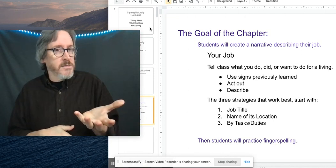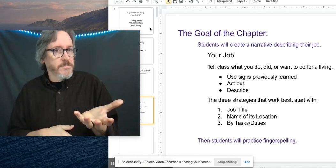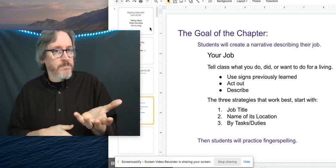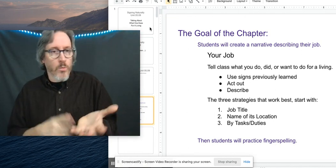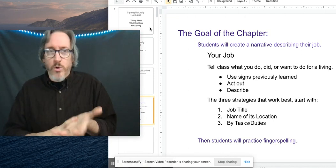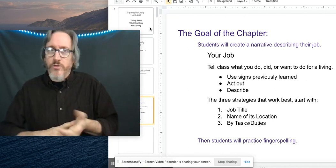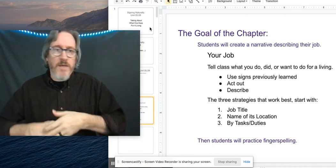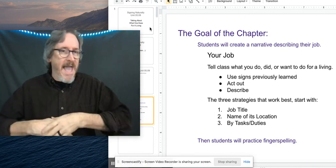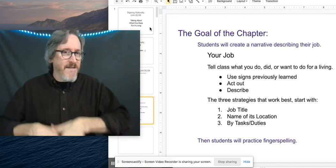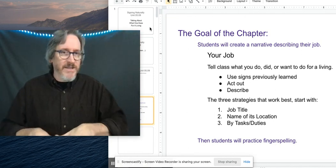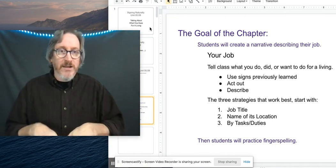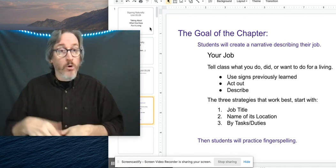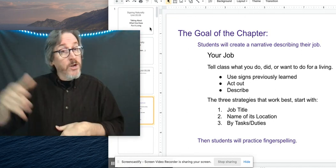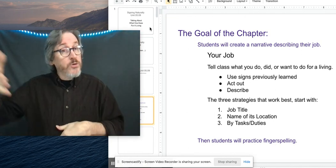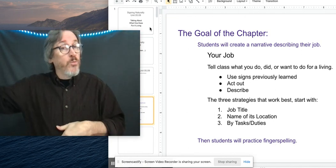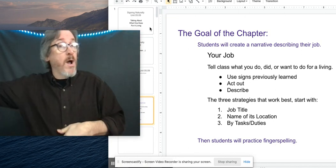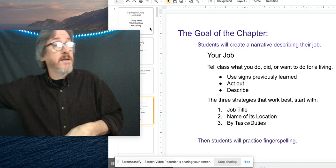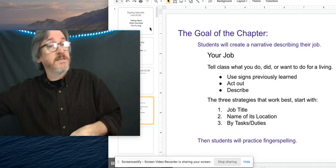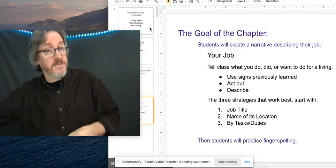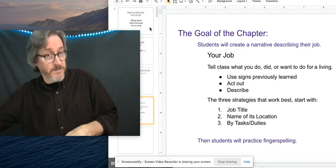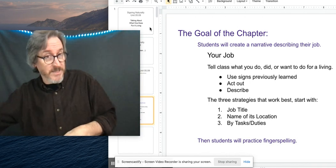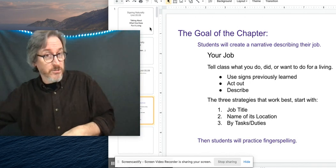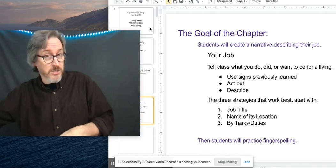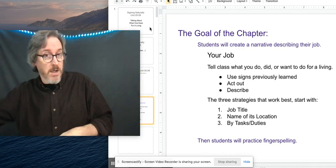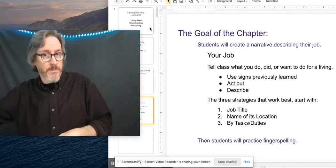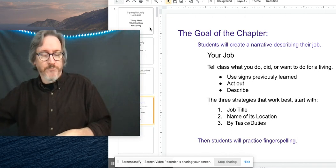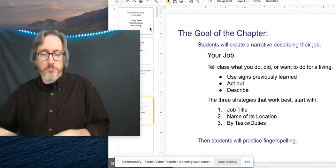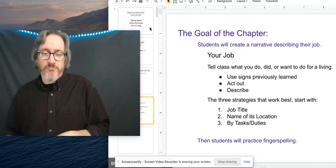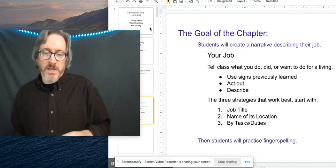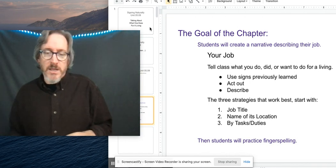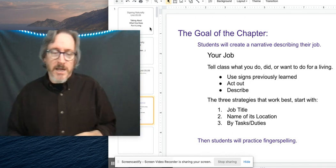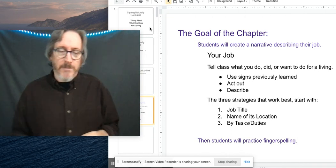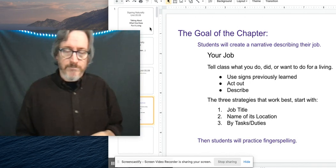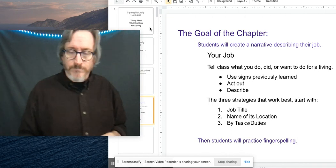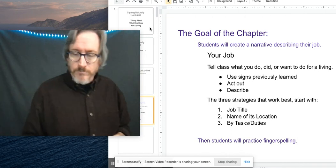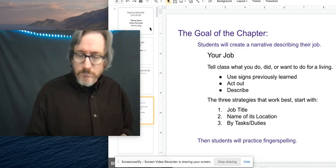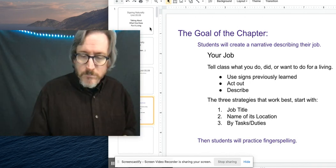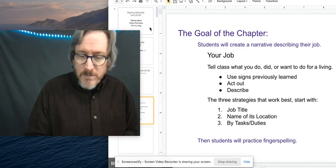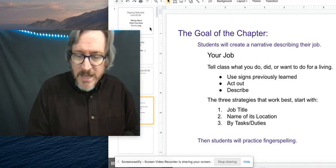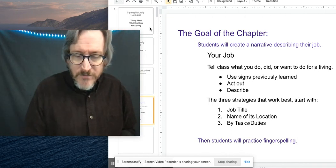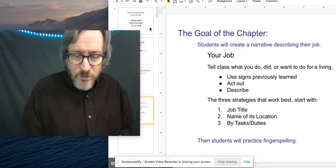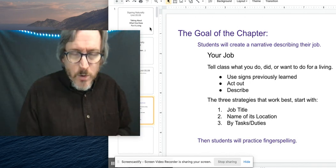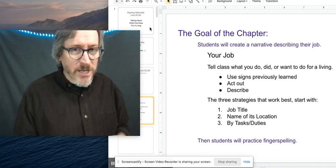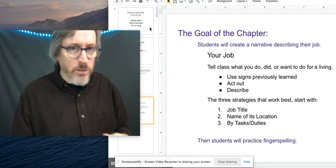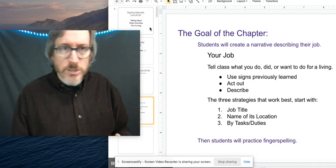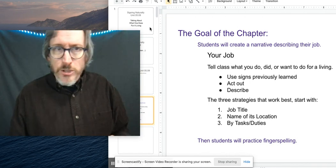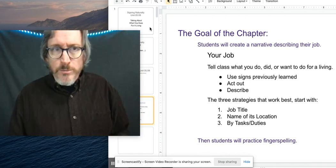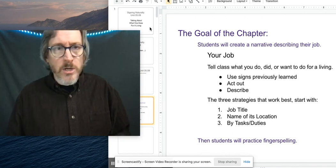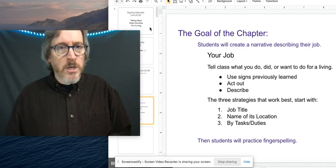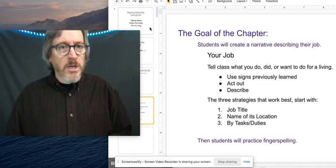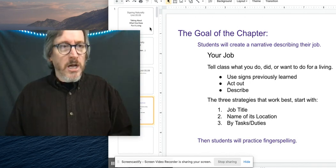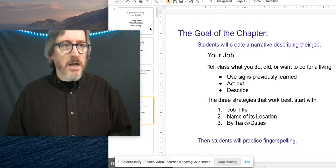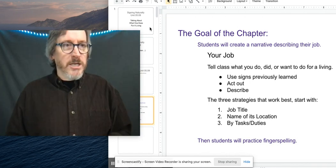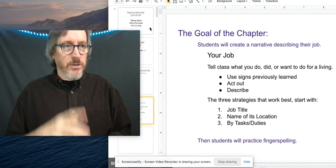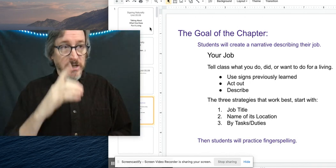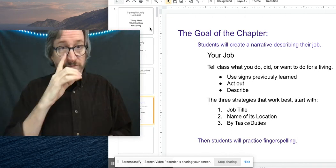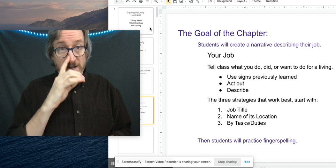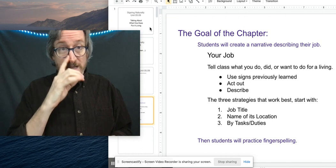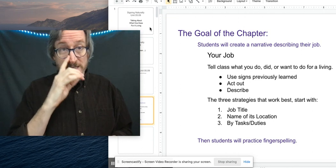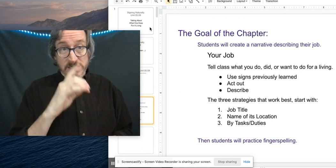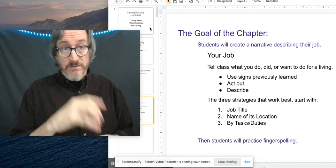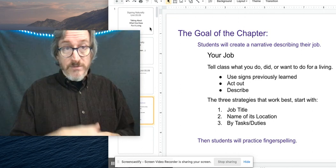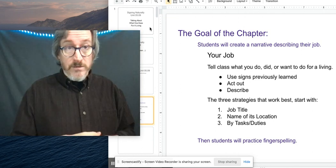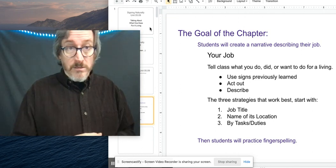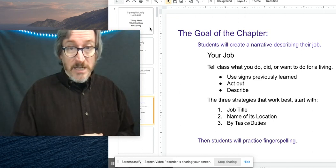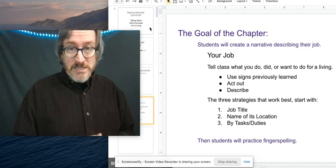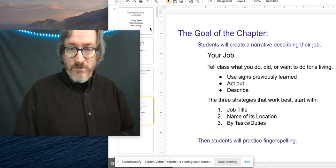job is. Worth having it or what you want to be your job. And if you go onto YouTube, you can find